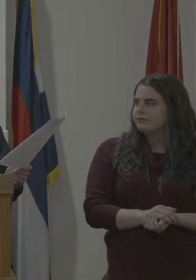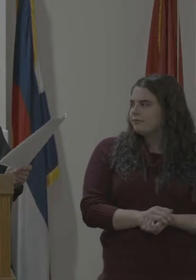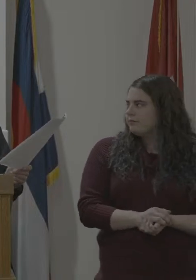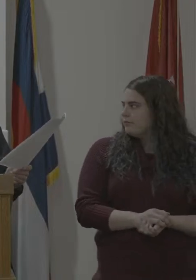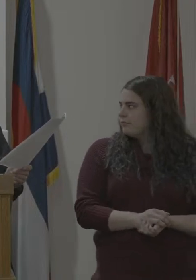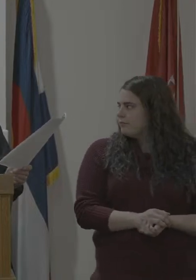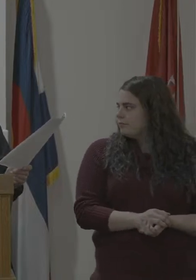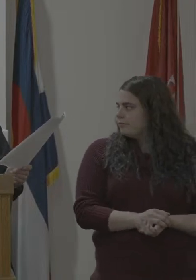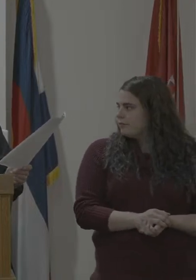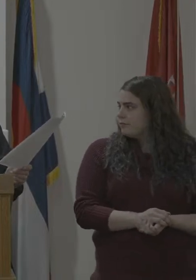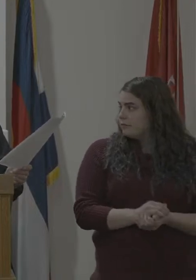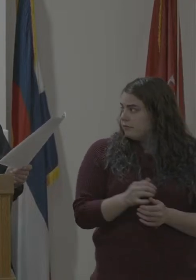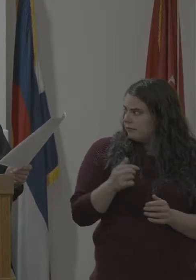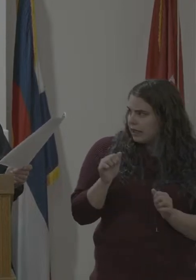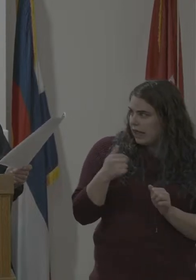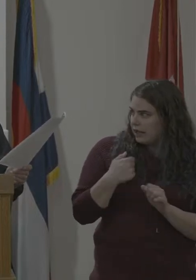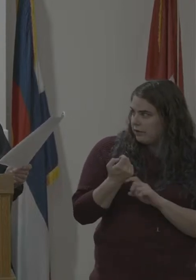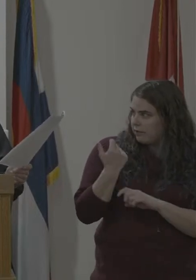If I can get rid of it.